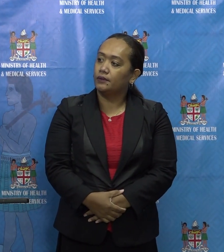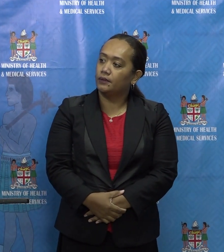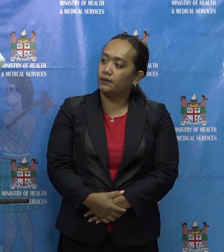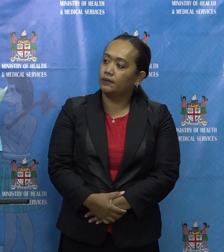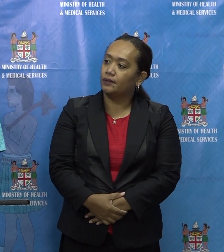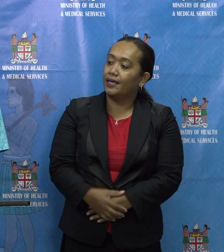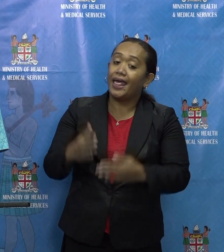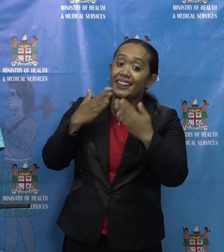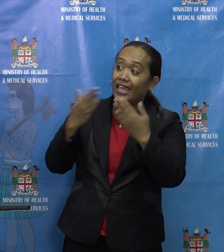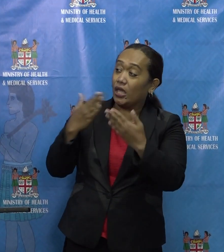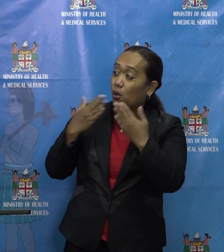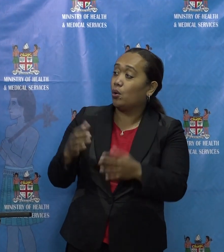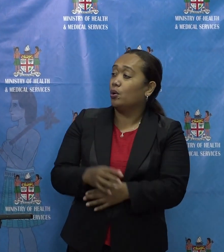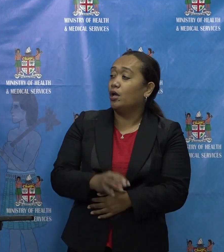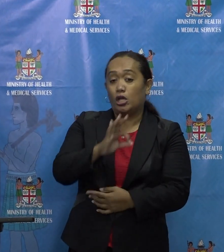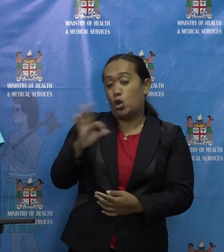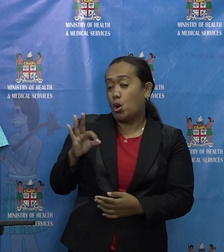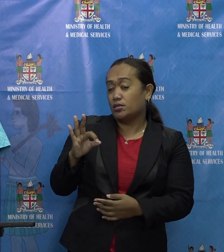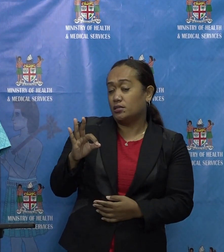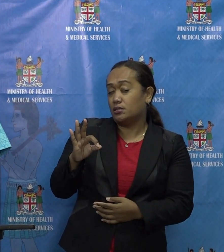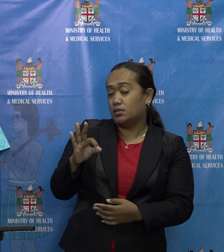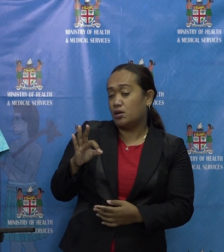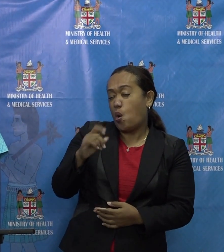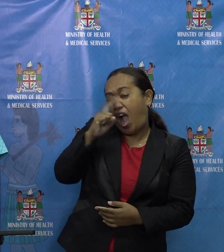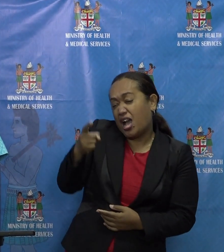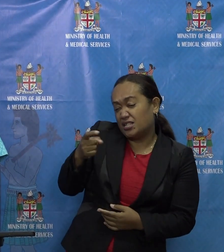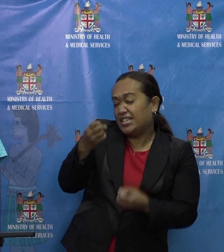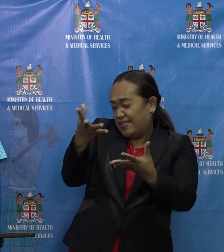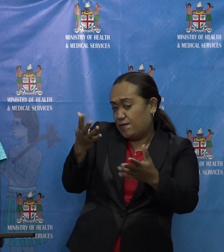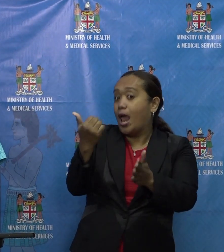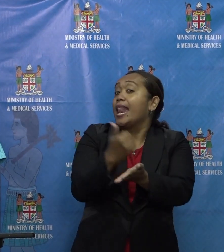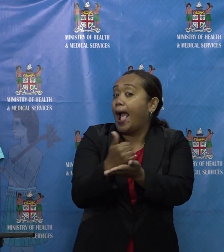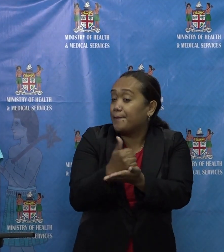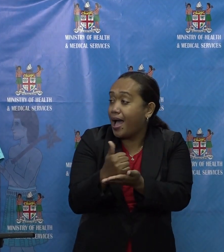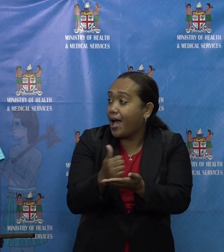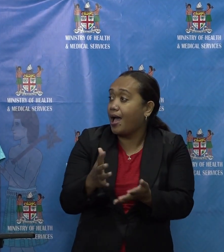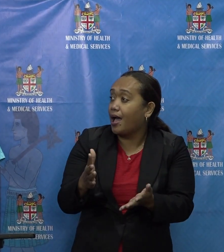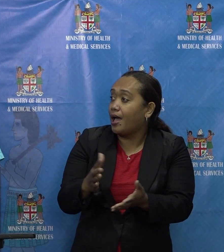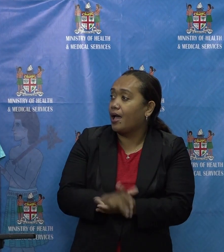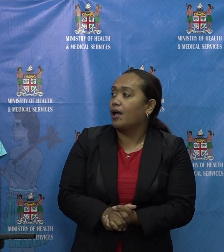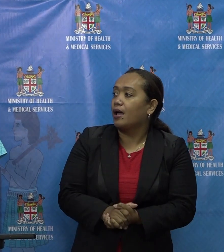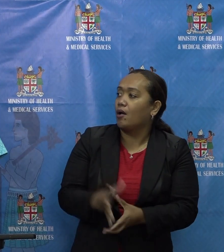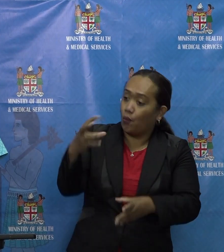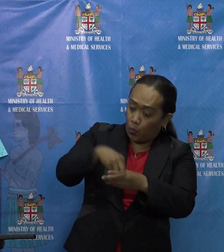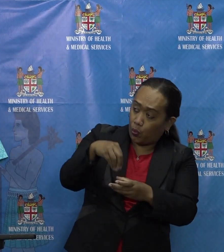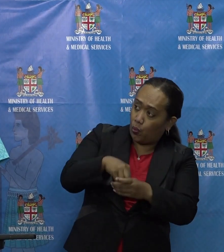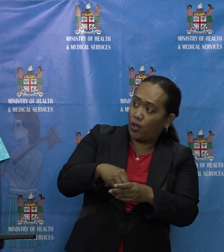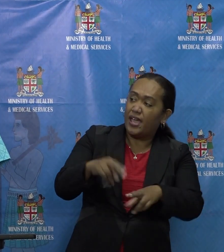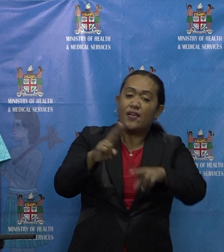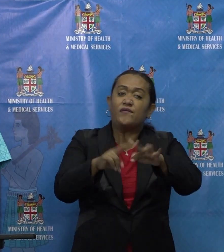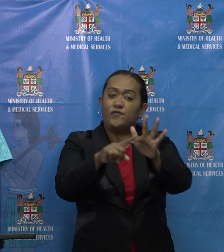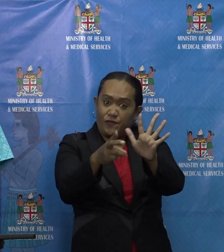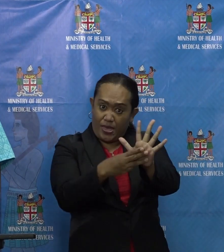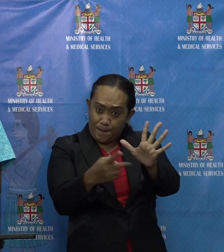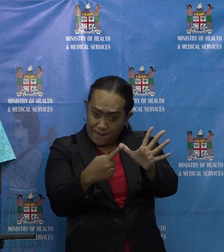Thank you. I will not be able to give you the number of personnel that are currently involved in the FEMAT team in